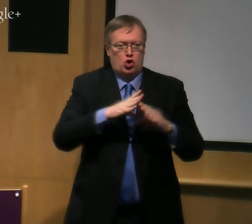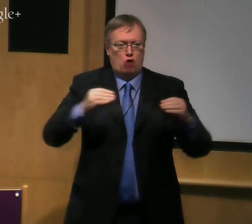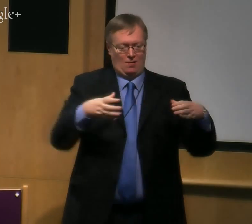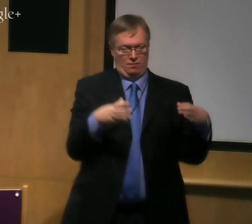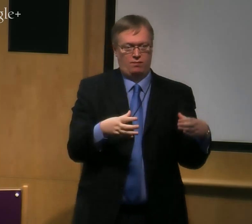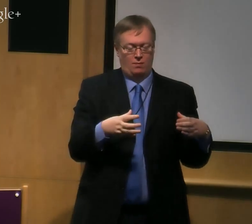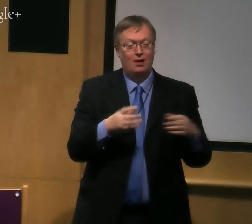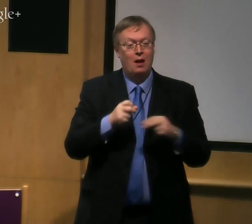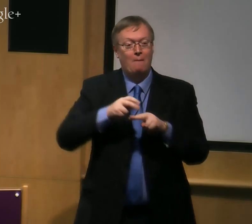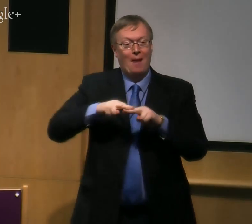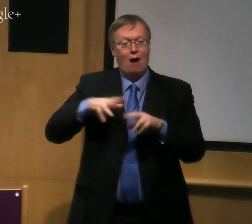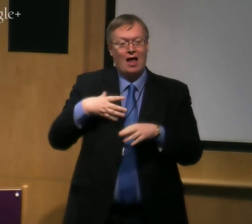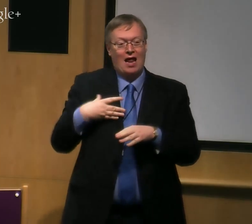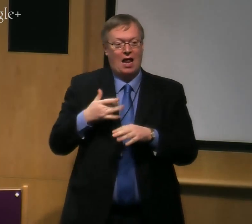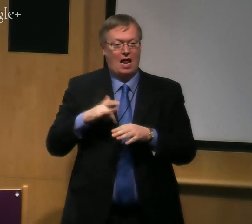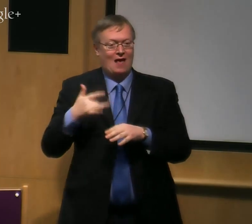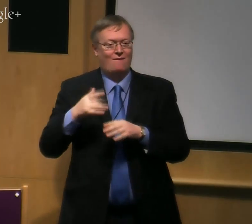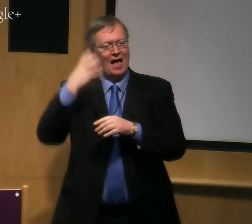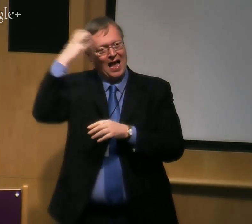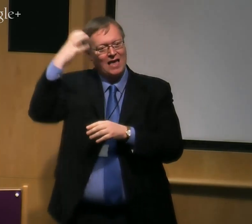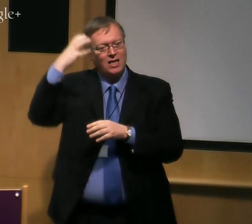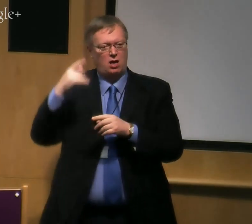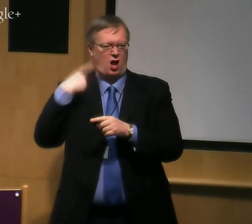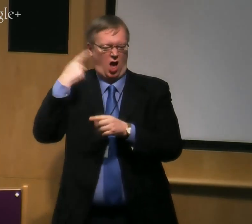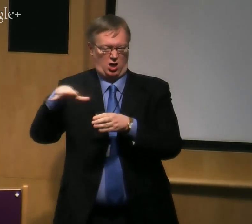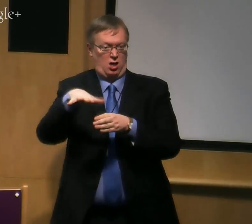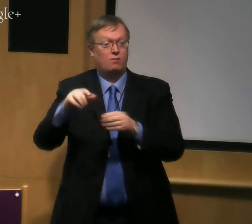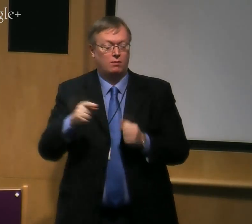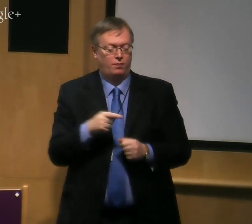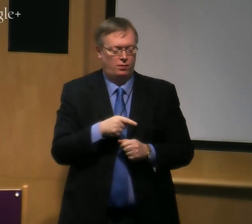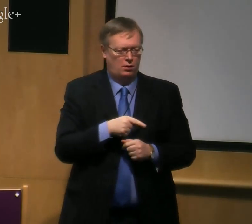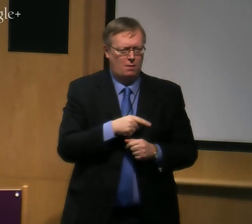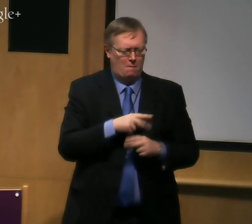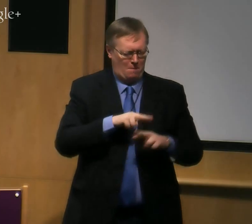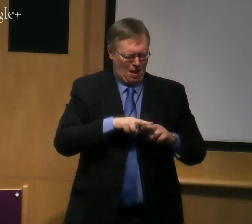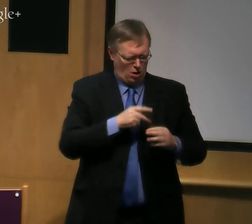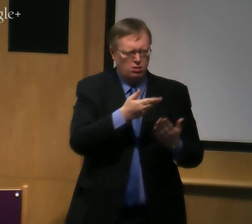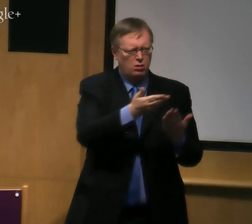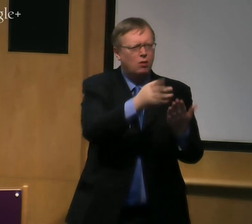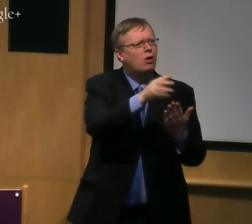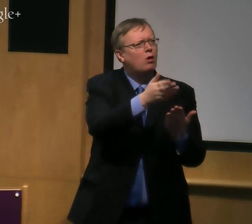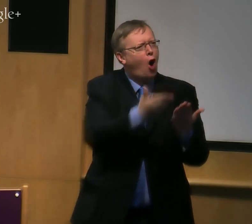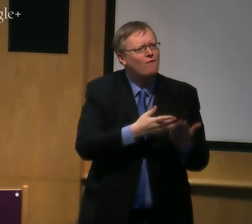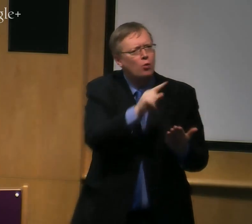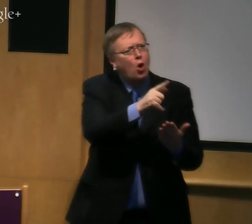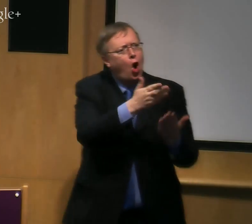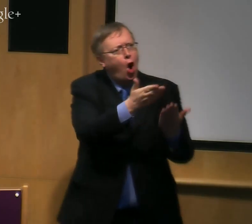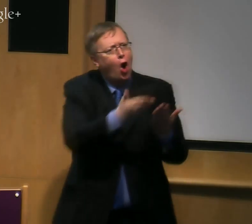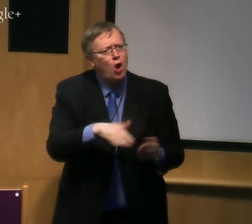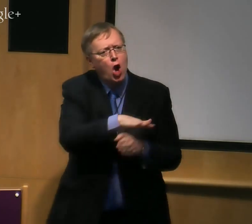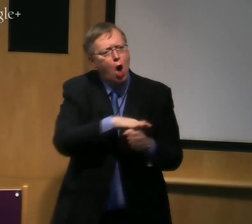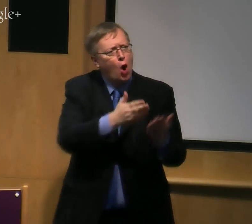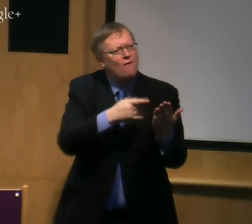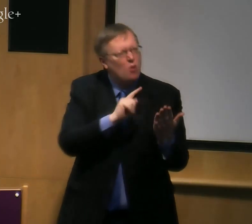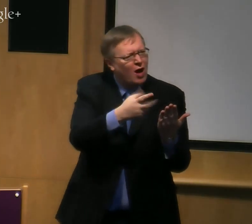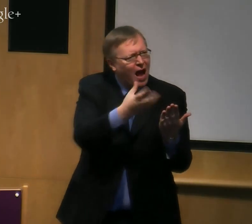parent lives in the Surrey area, for example, and if a parent wants to know